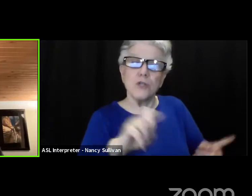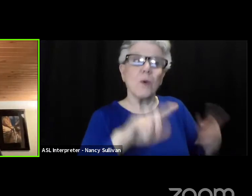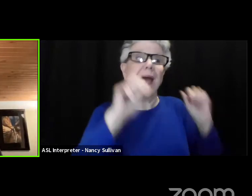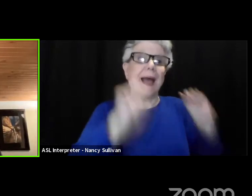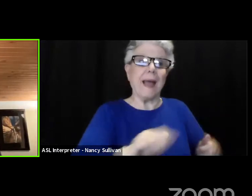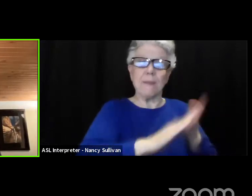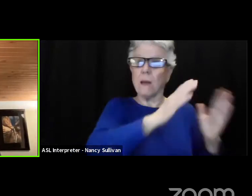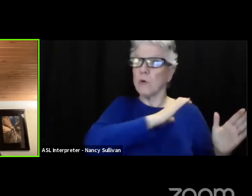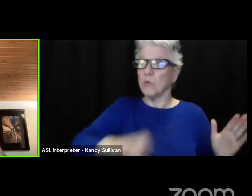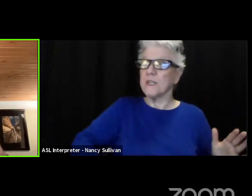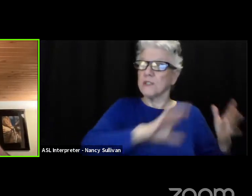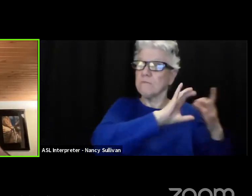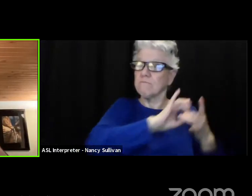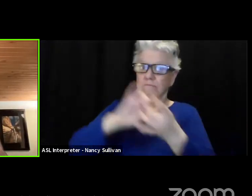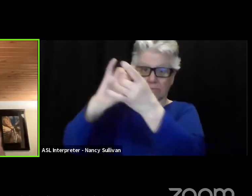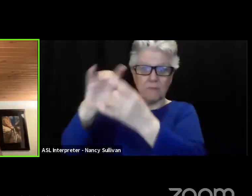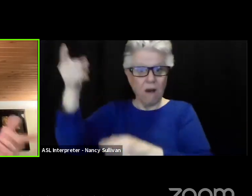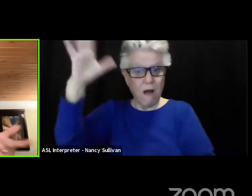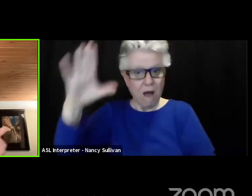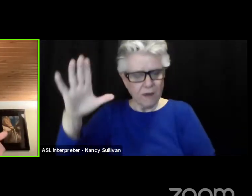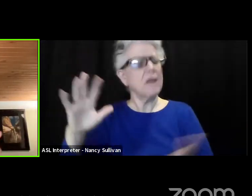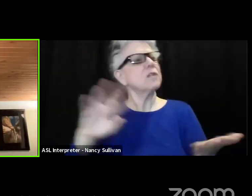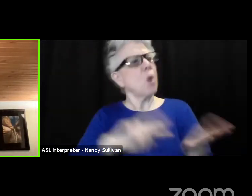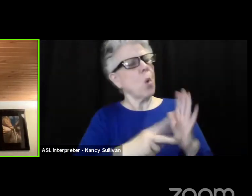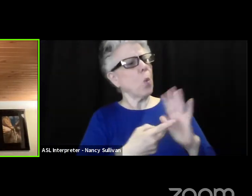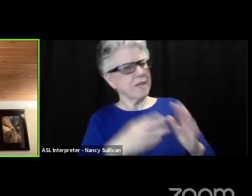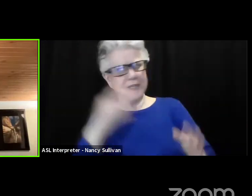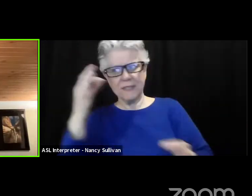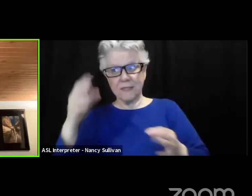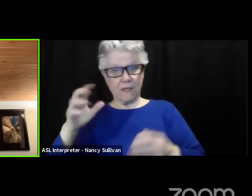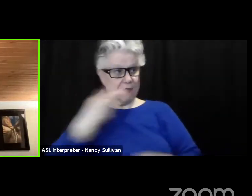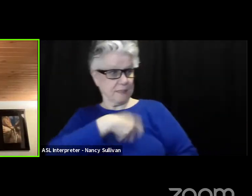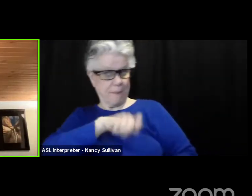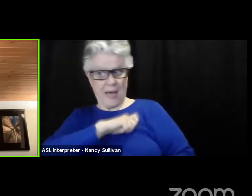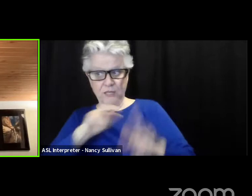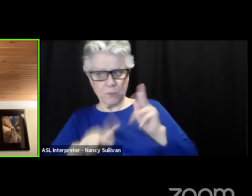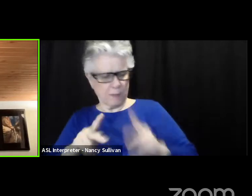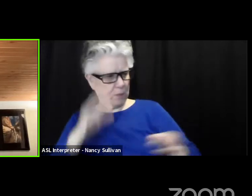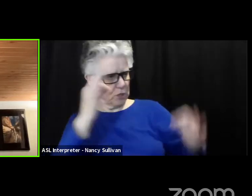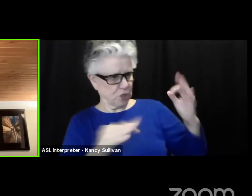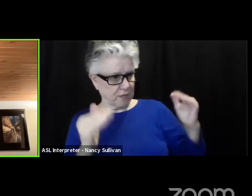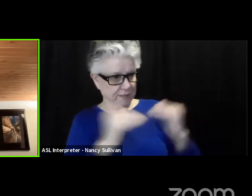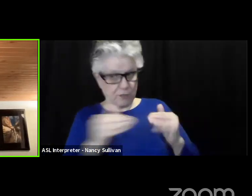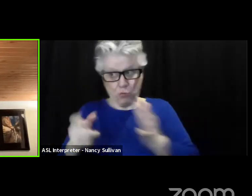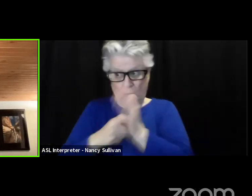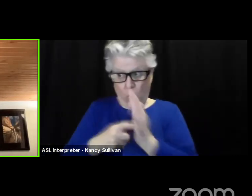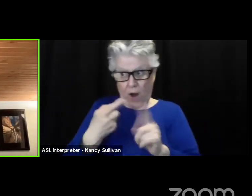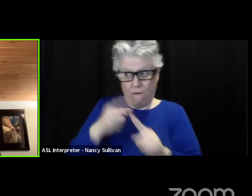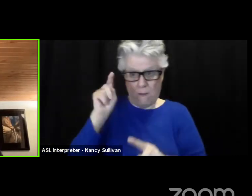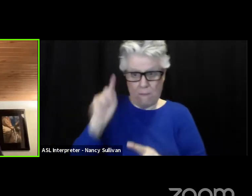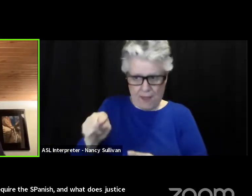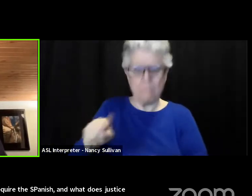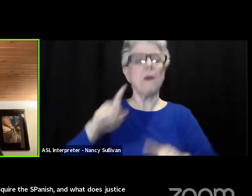to the Amerindians, what does justice require of the Spanish, and what does justice permit? So arising from